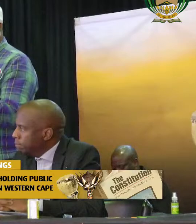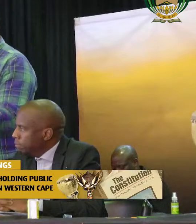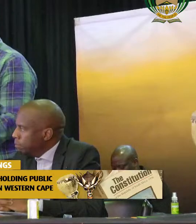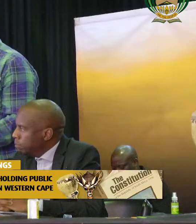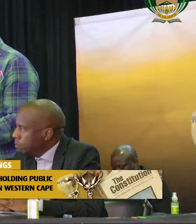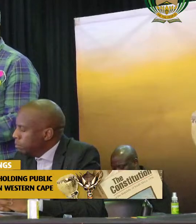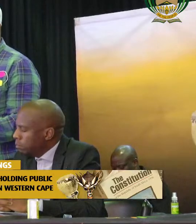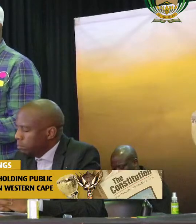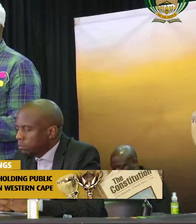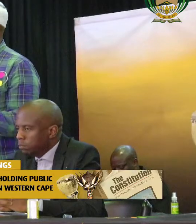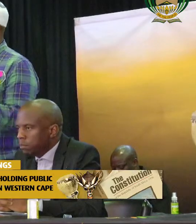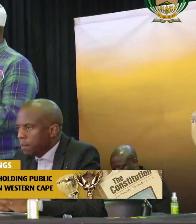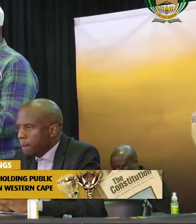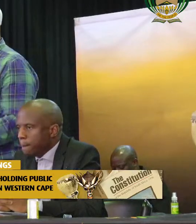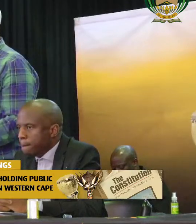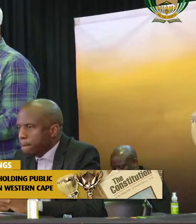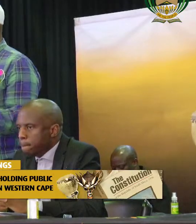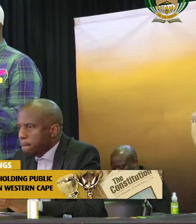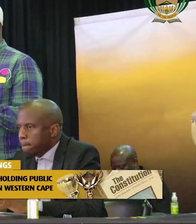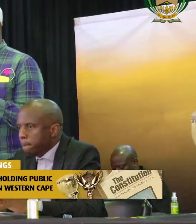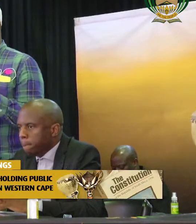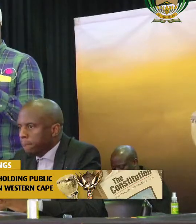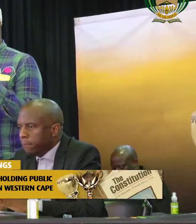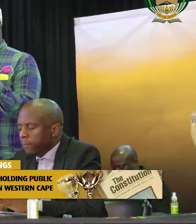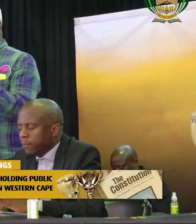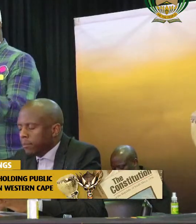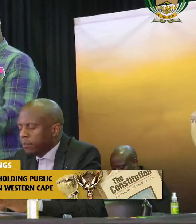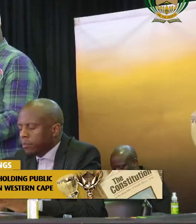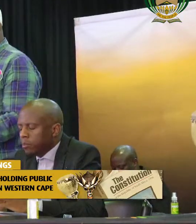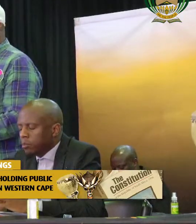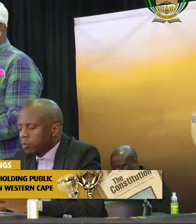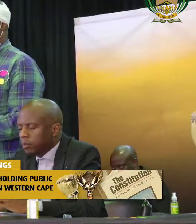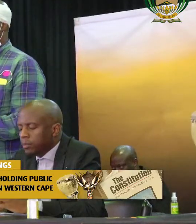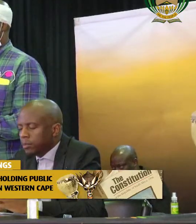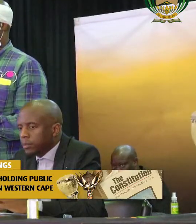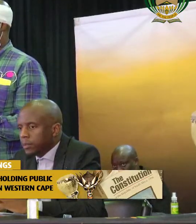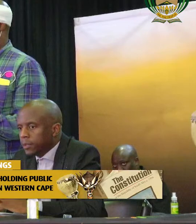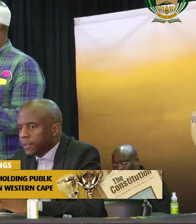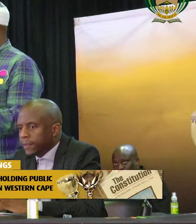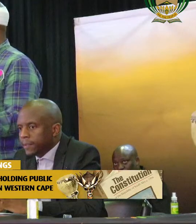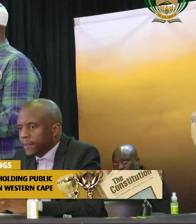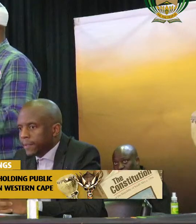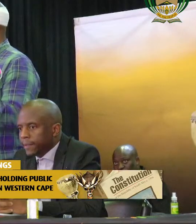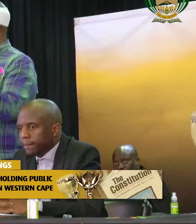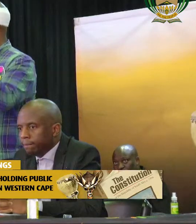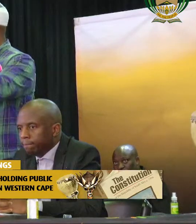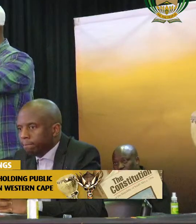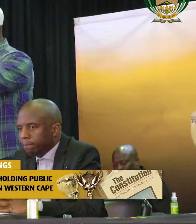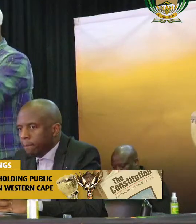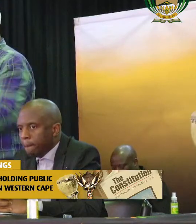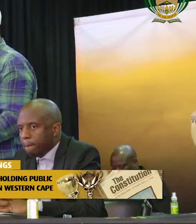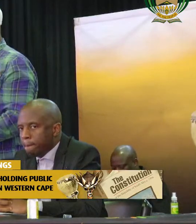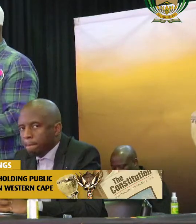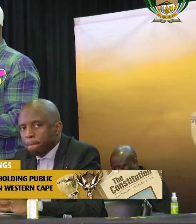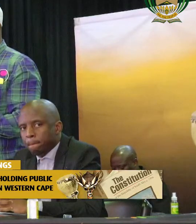made commitments by promising that there will be, transport to ferry you